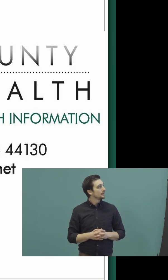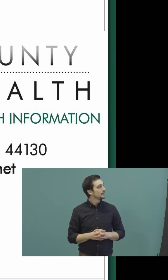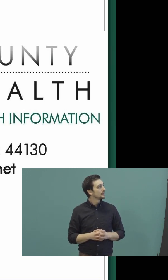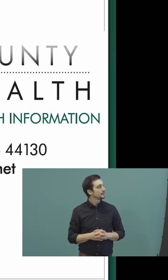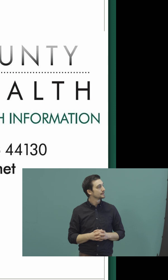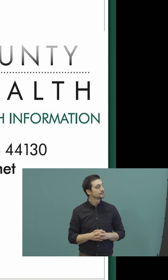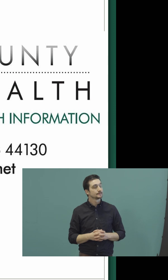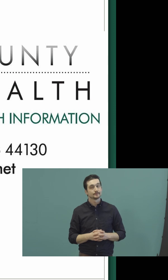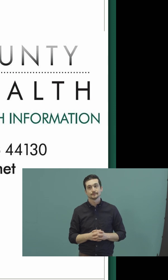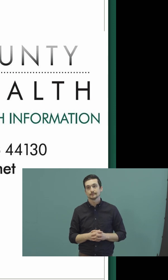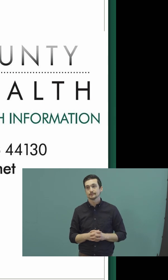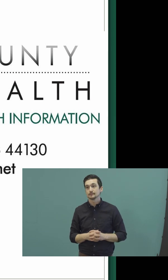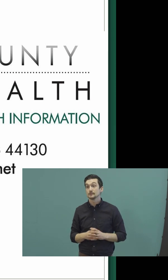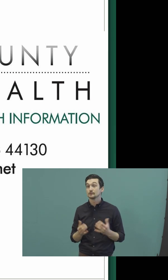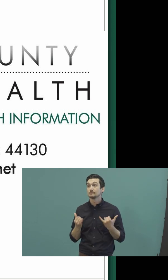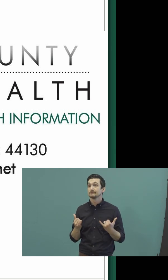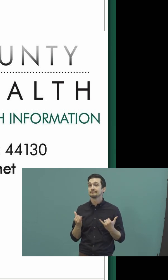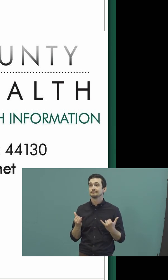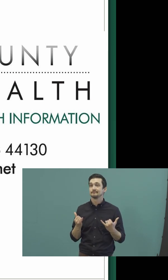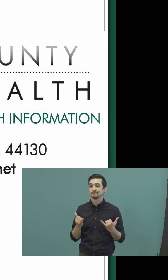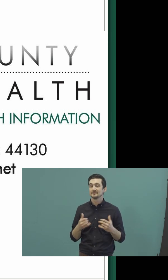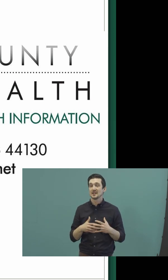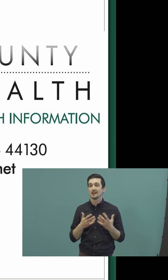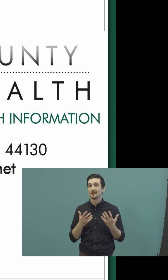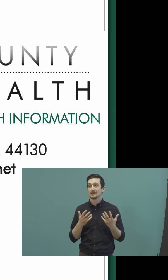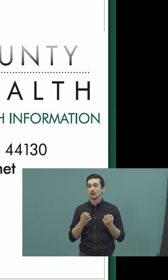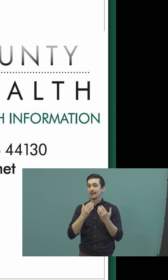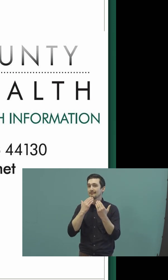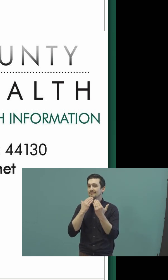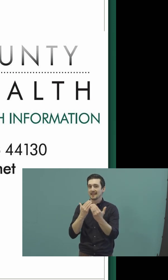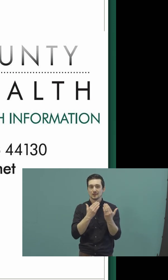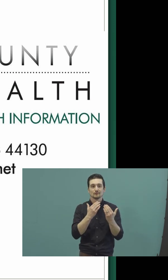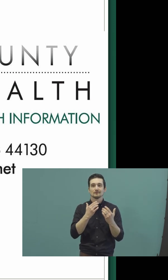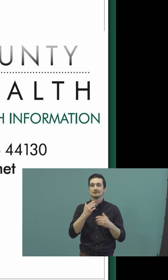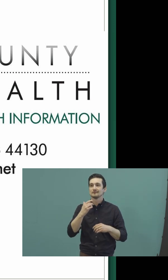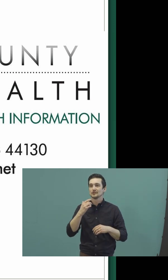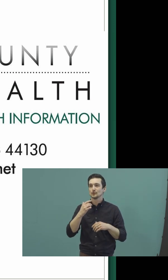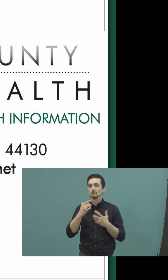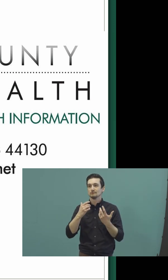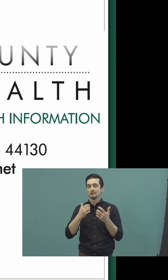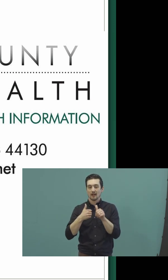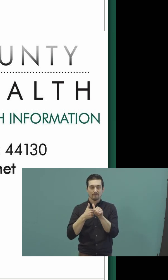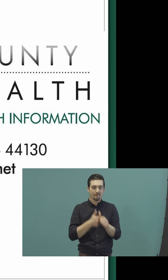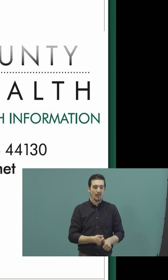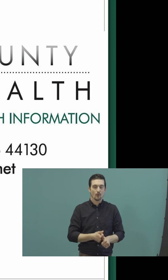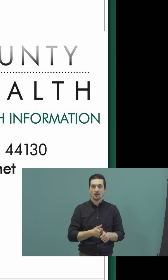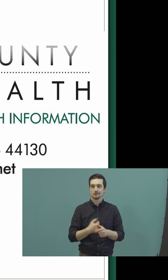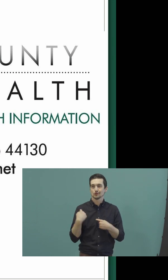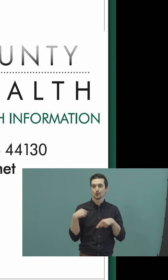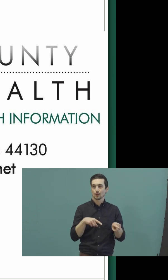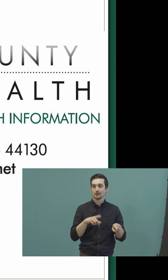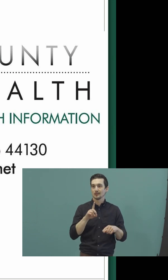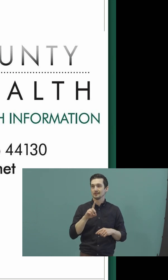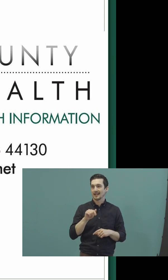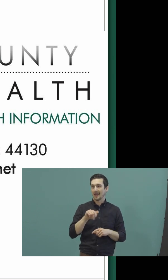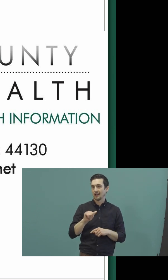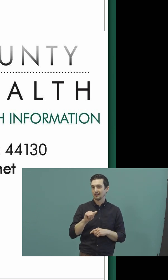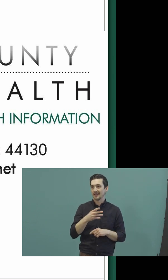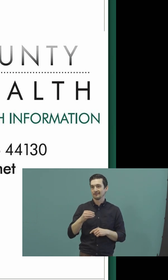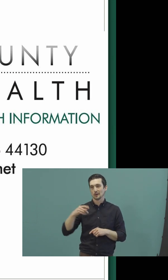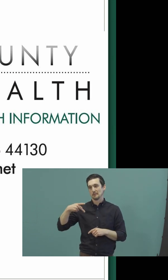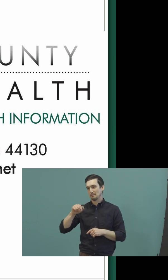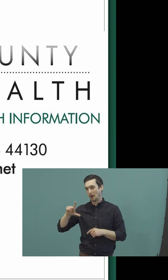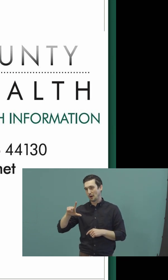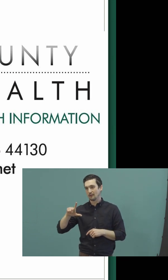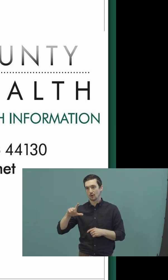So I would like to thank you all for walking through some of our data analysis this week, and for Paul for